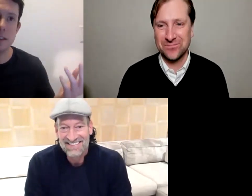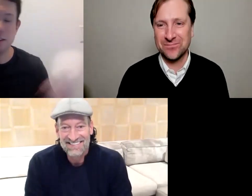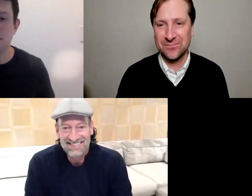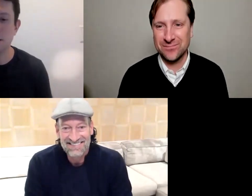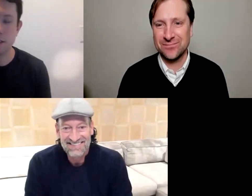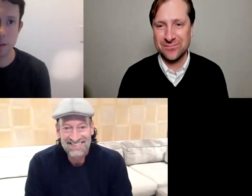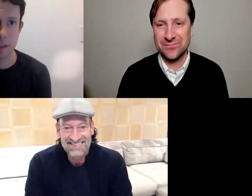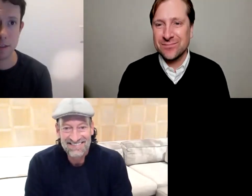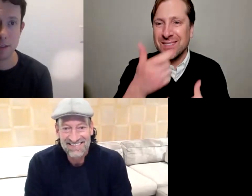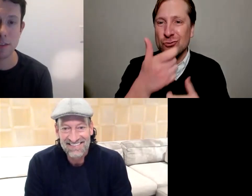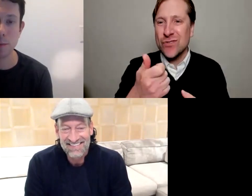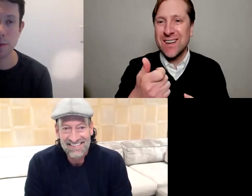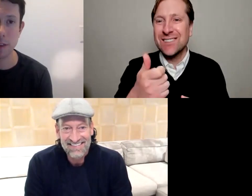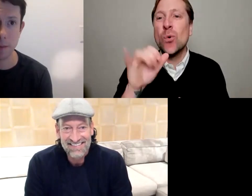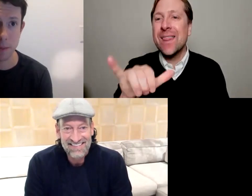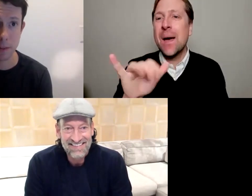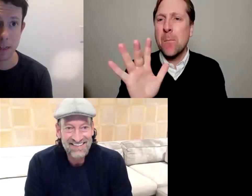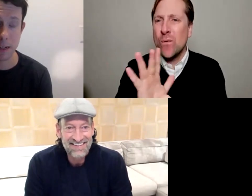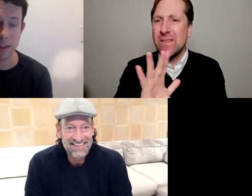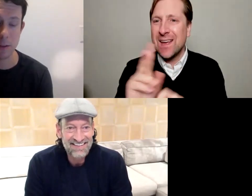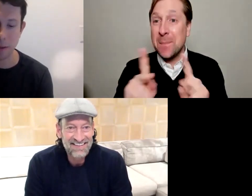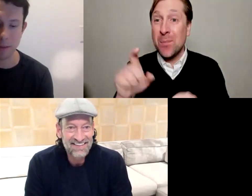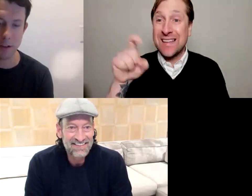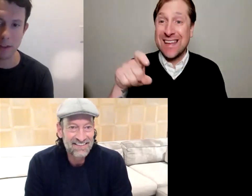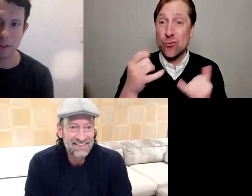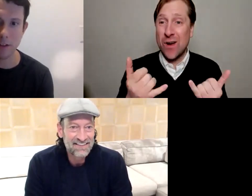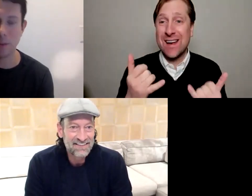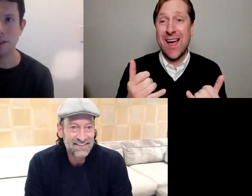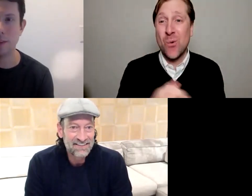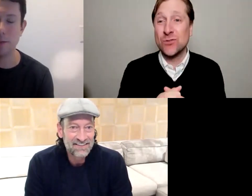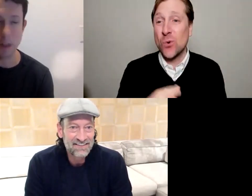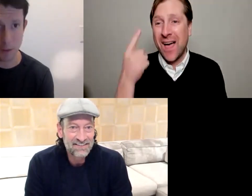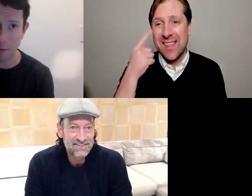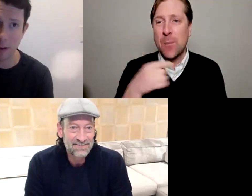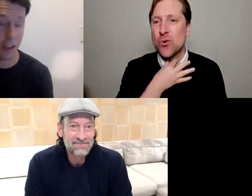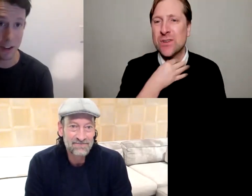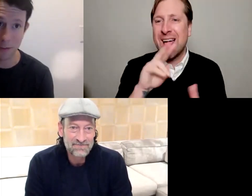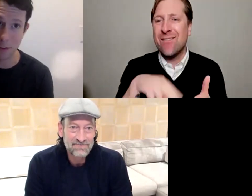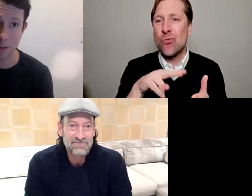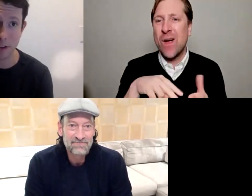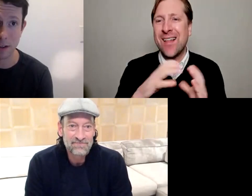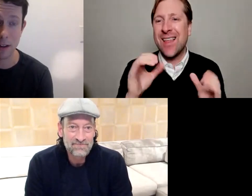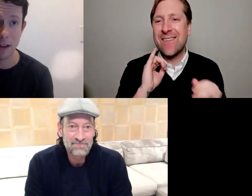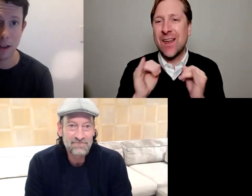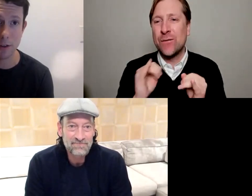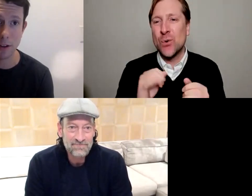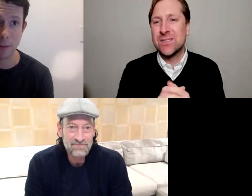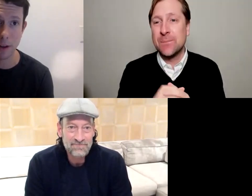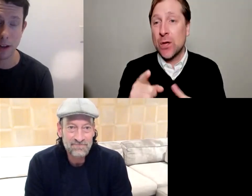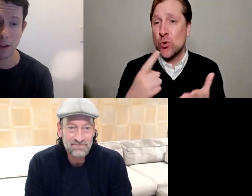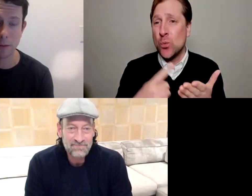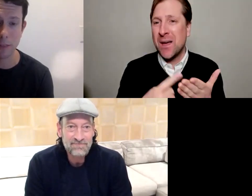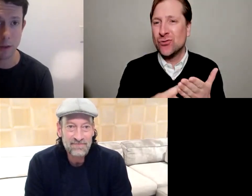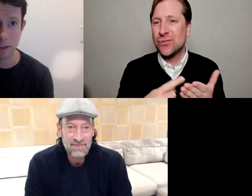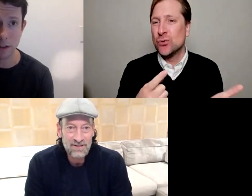that's the interesting thing is, you know, this is a movie that people need. And so I'm curious, you know, I've read a lot of interviews you've done, And you talk about